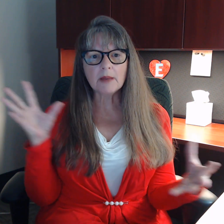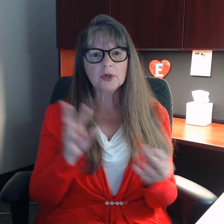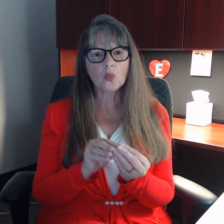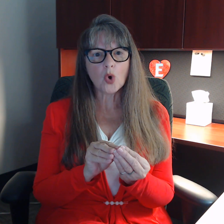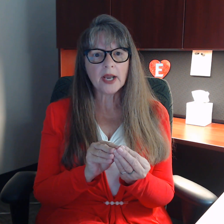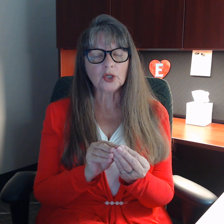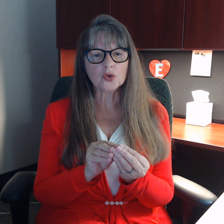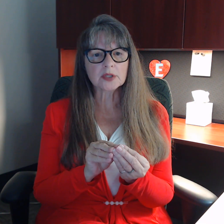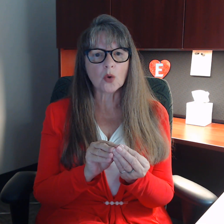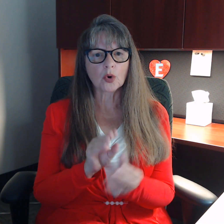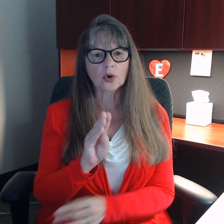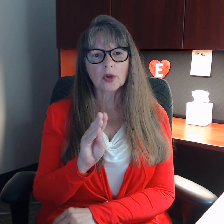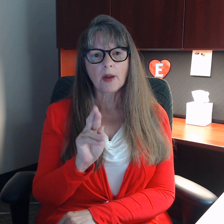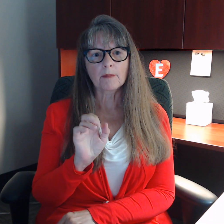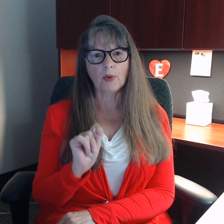into one and use that word brat.